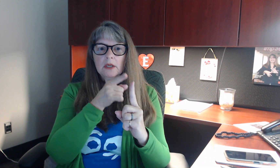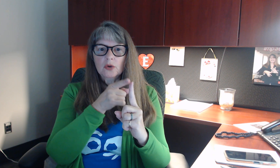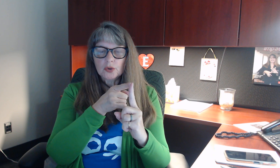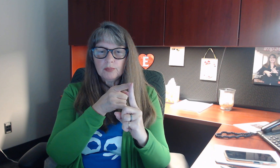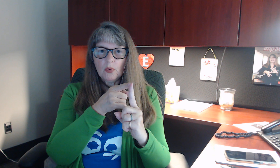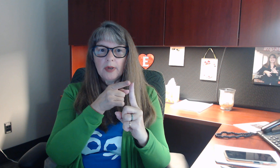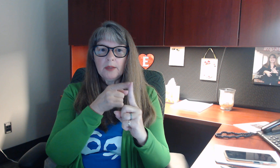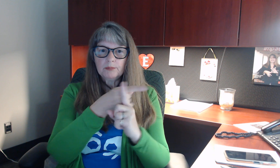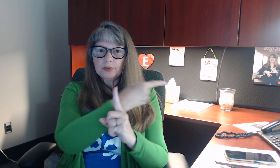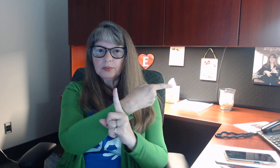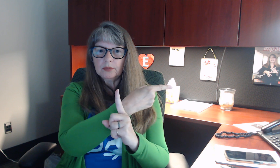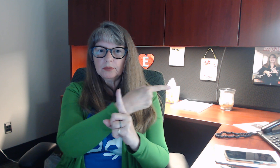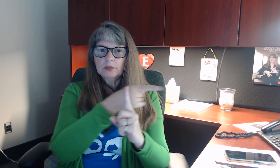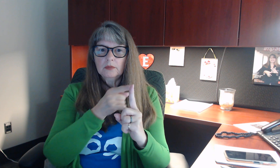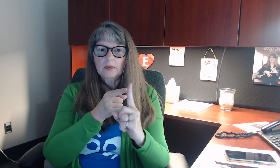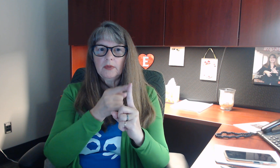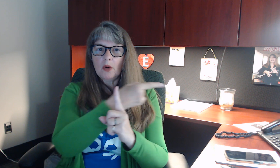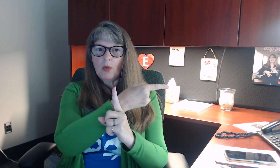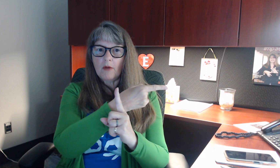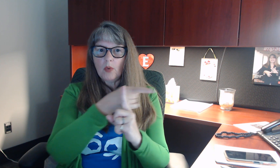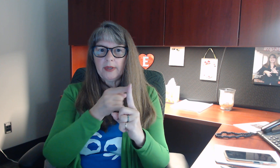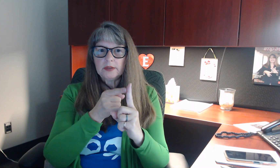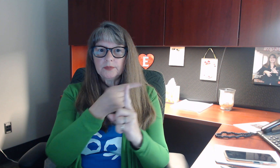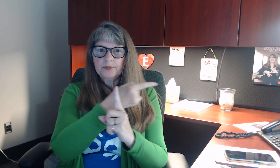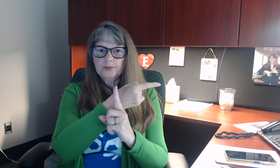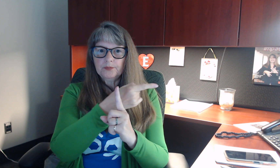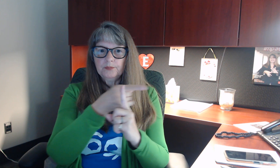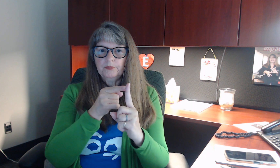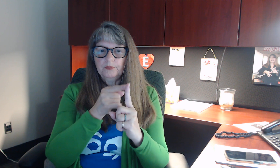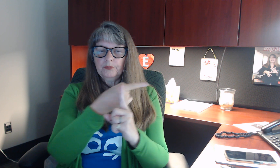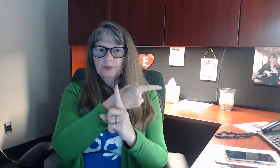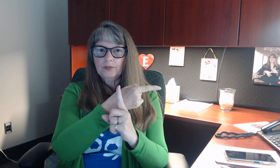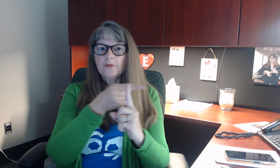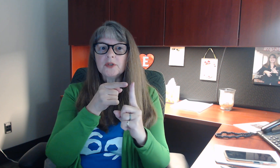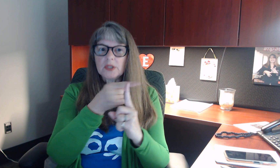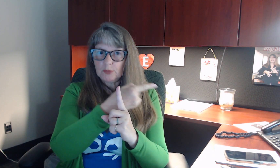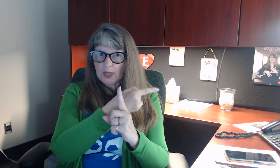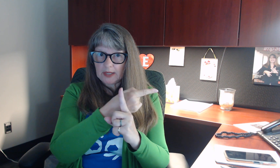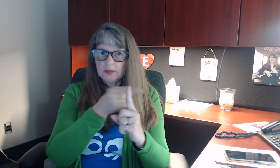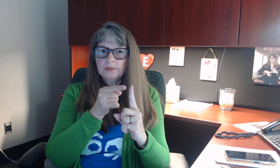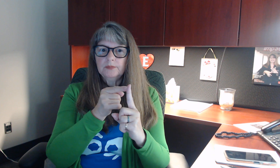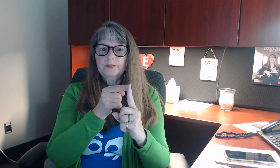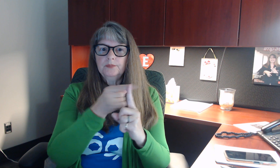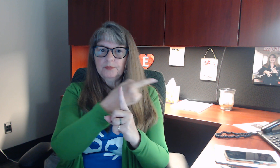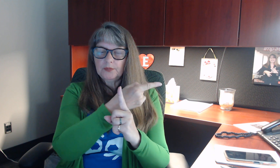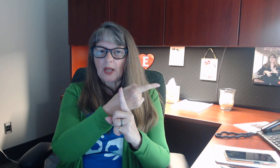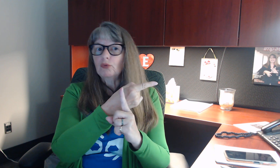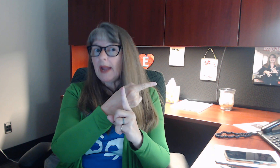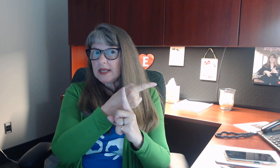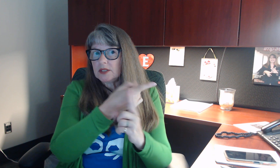your point. They go off point. Off the subject. Digress.